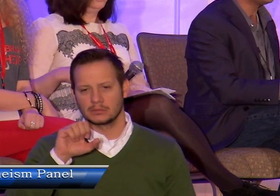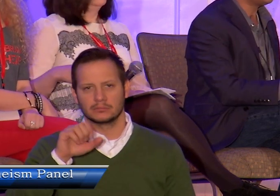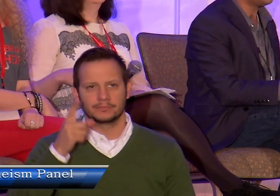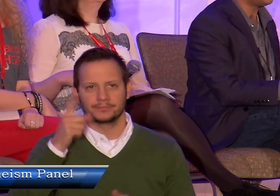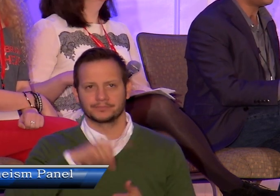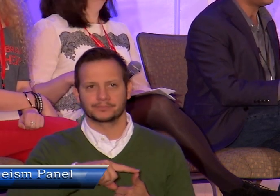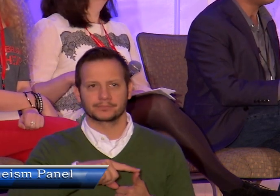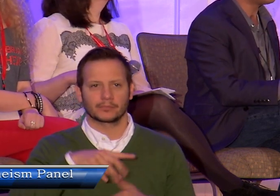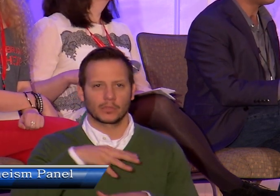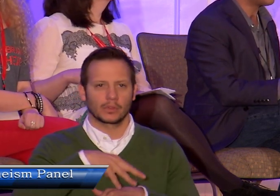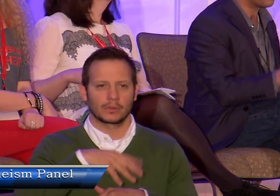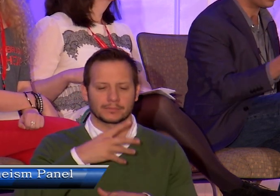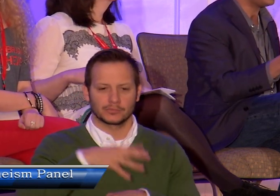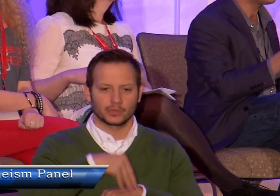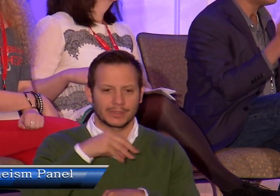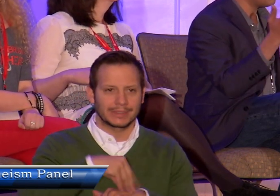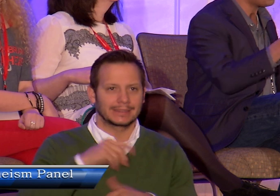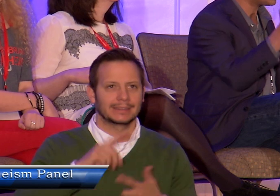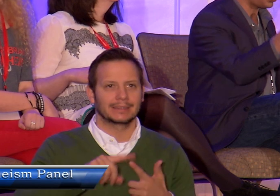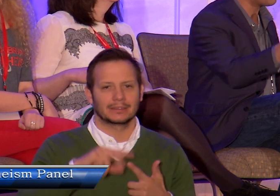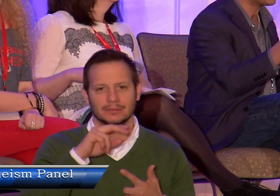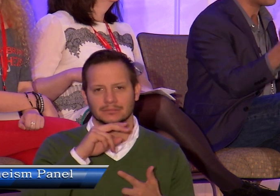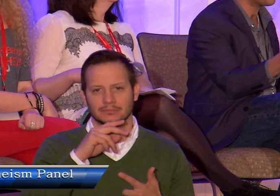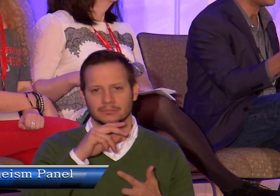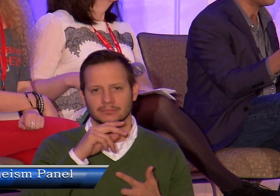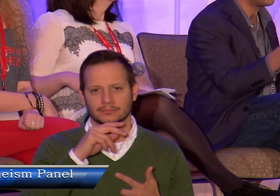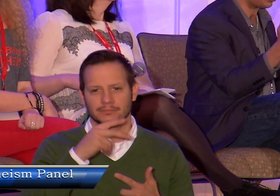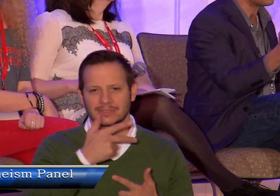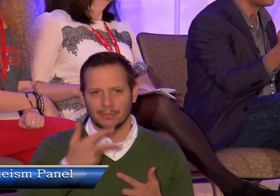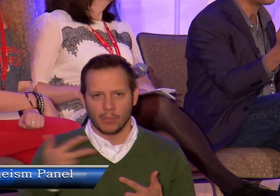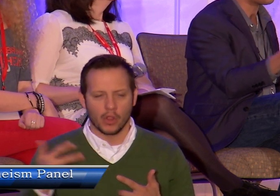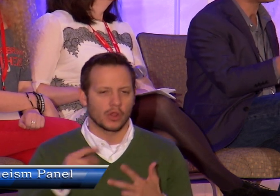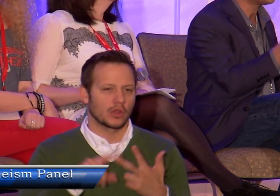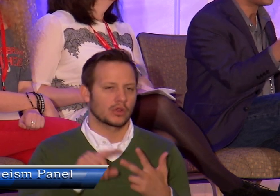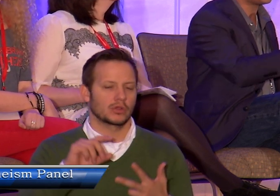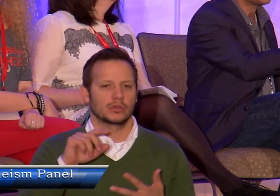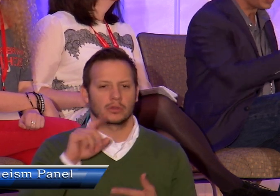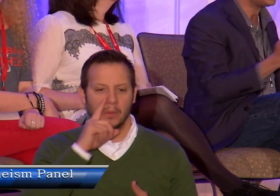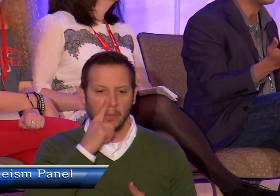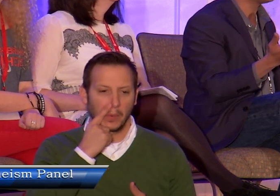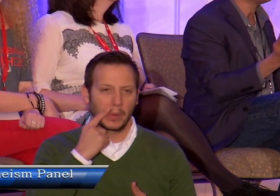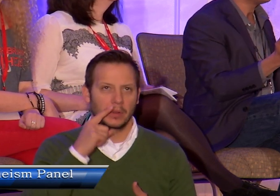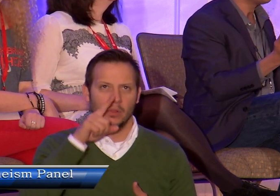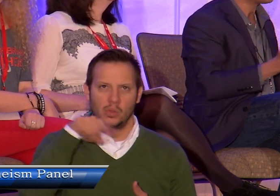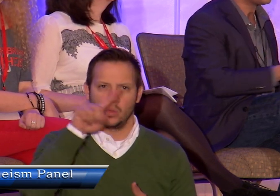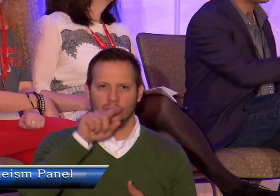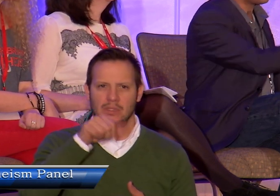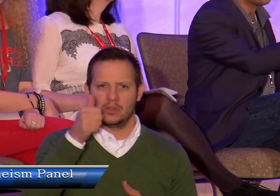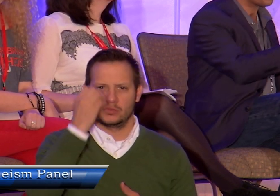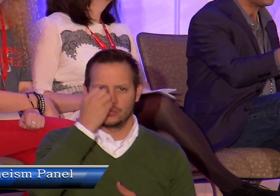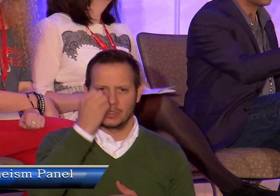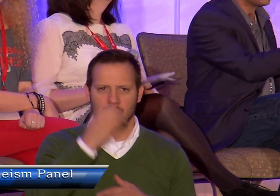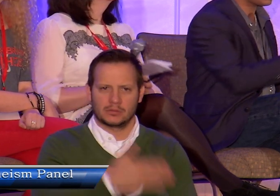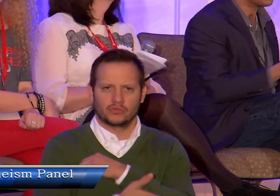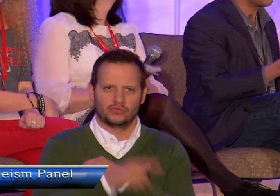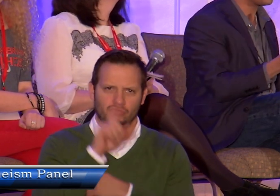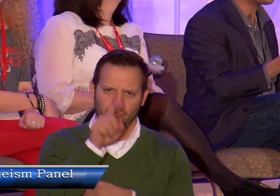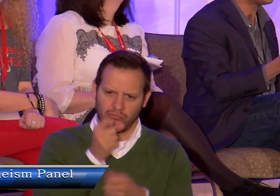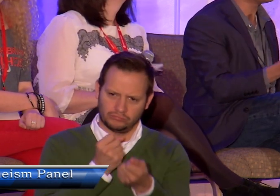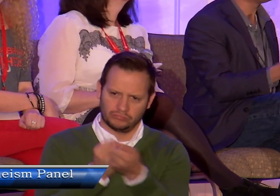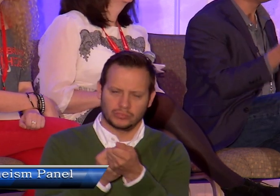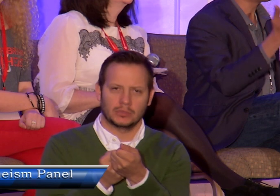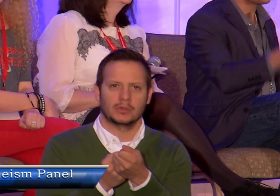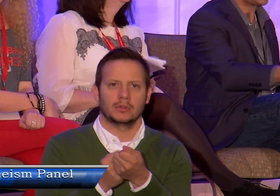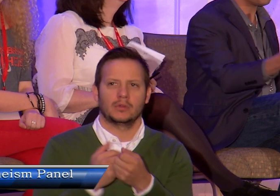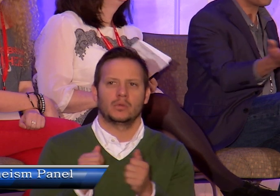Sweden, Finland also have a lot of freedom, a lot of rights, who should stand with us and form an international